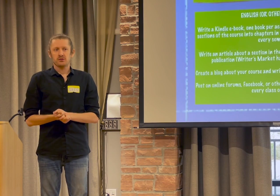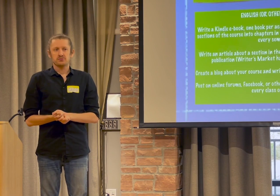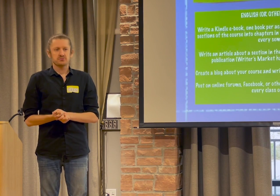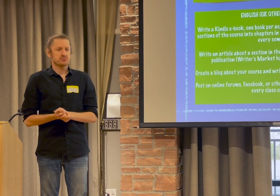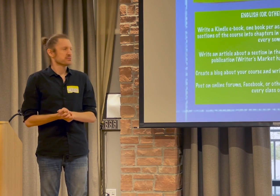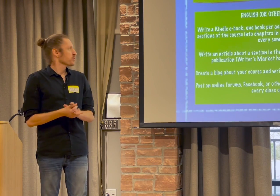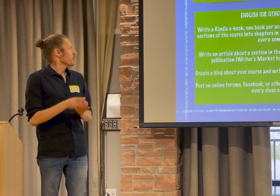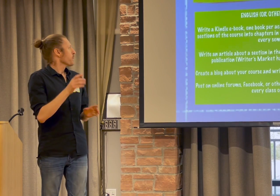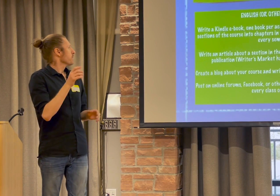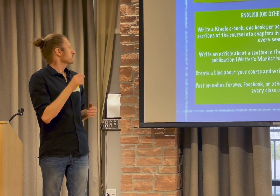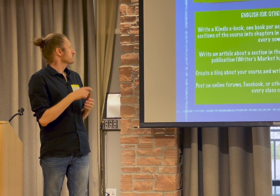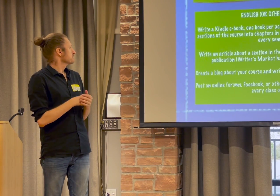take a look here.